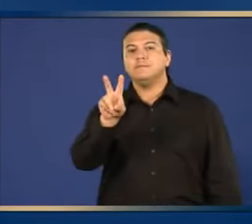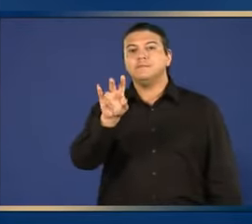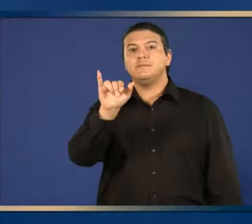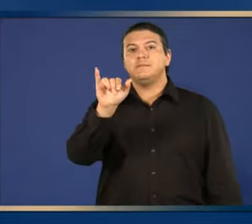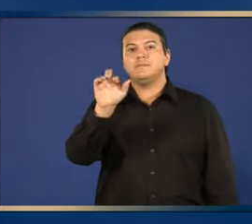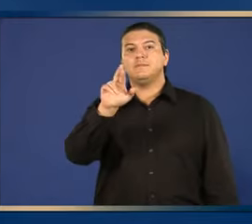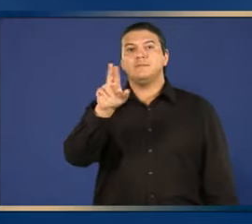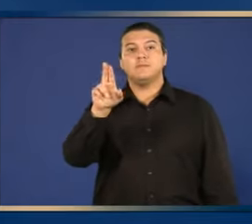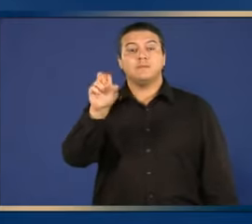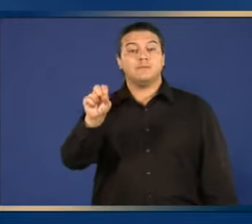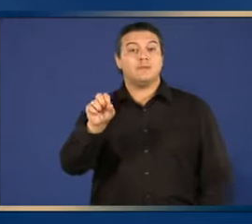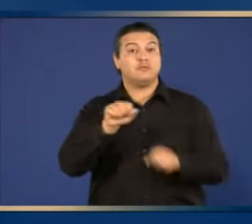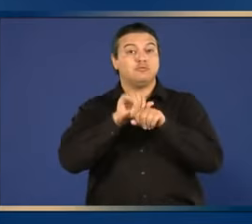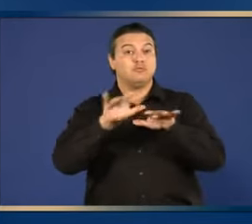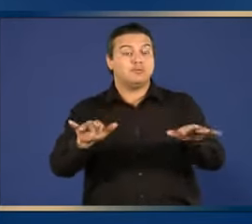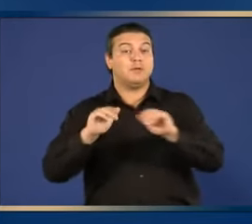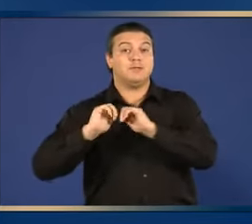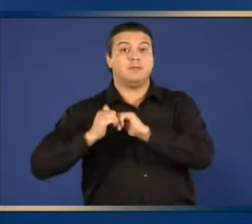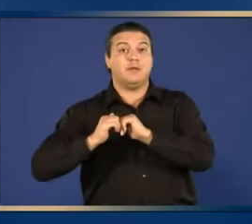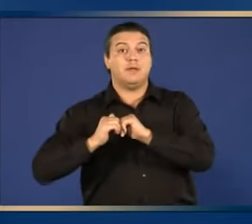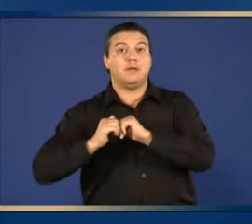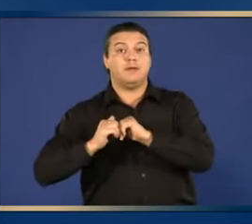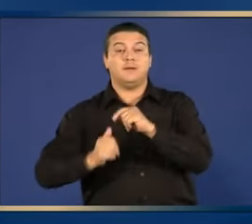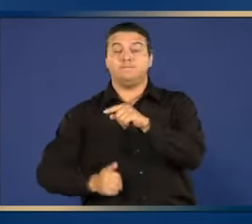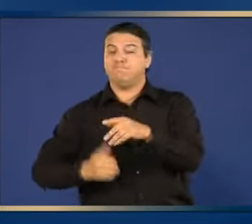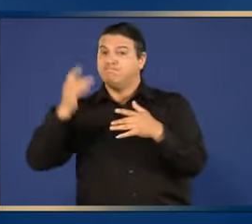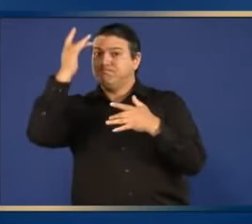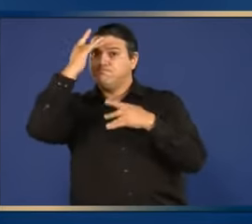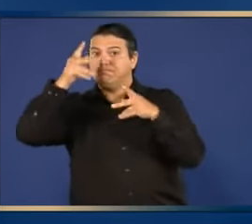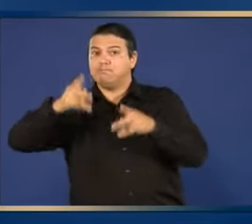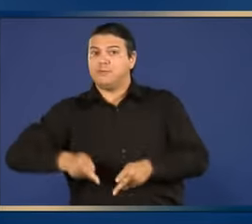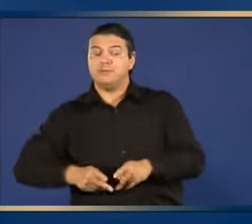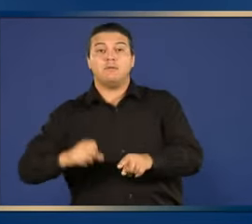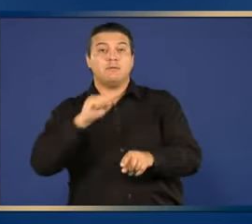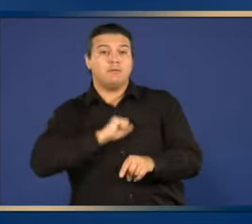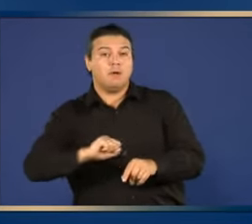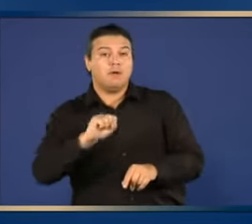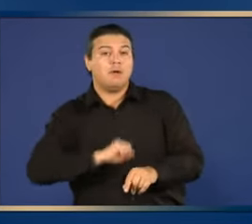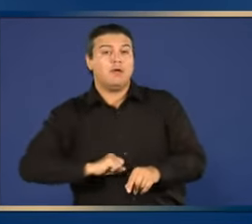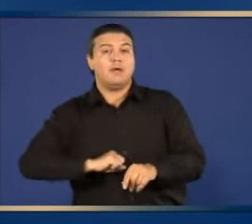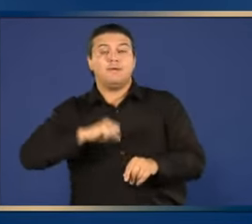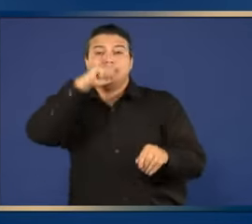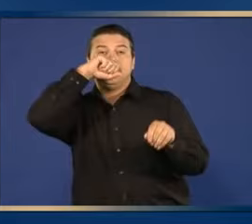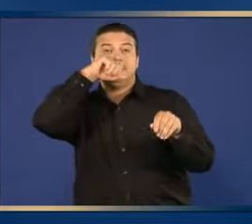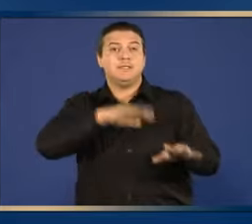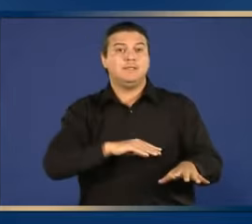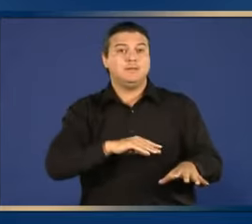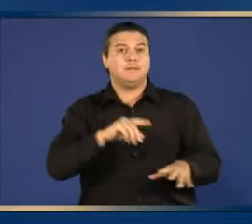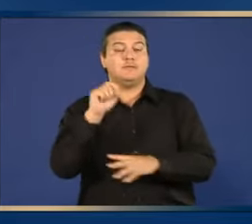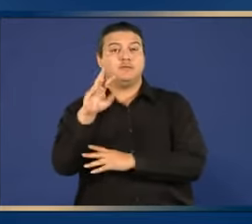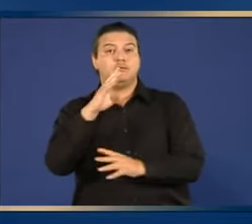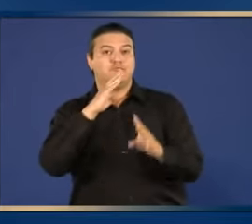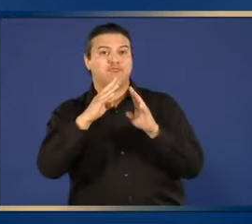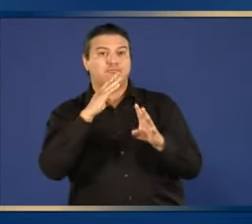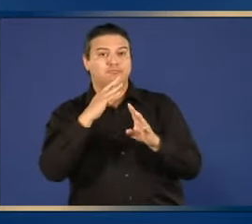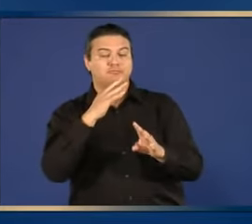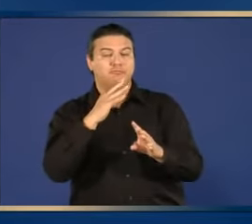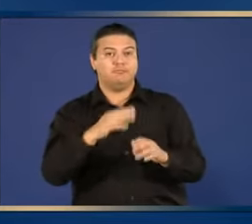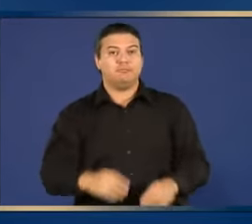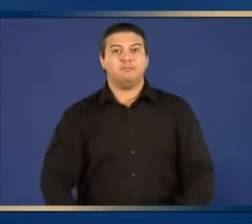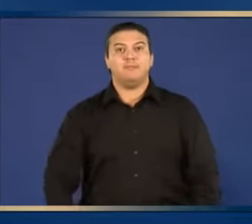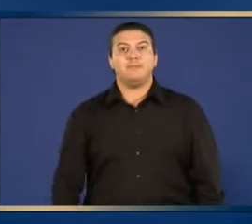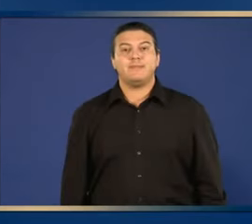The virus spreads when an infectious person coughs, sneezes, or talks.